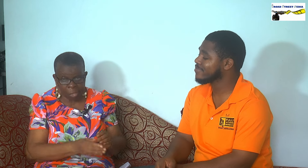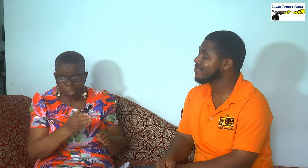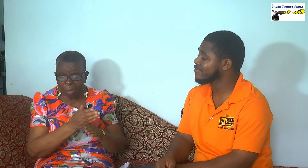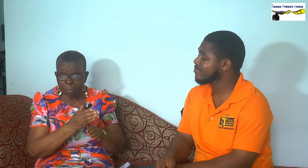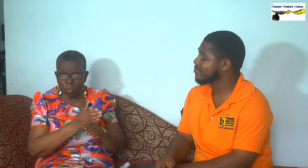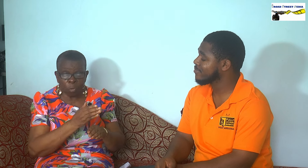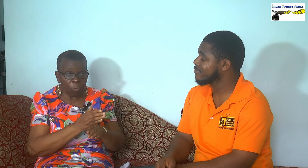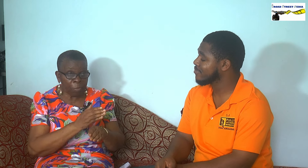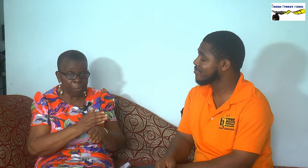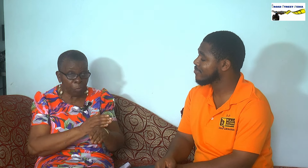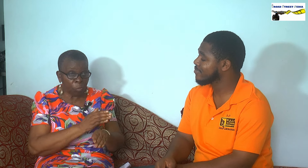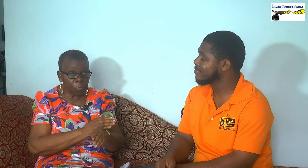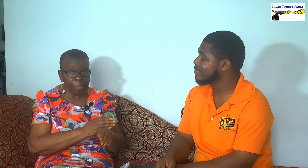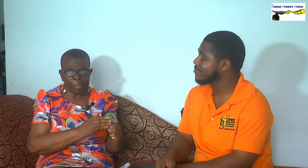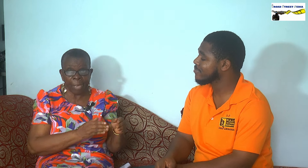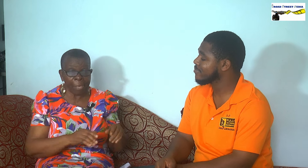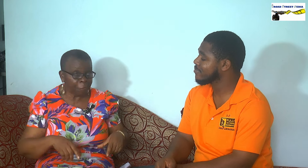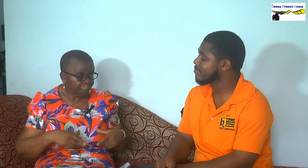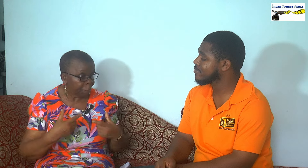And improve their life.